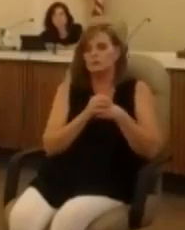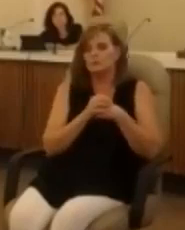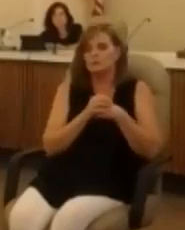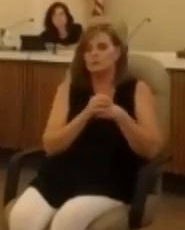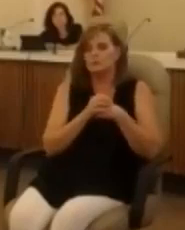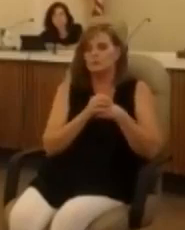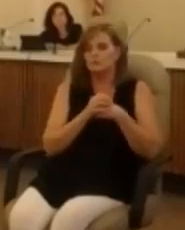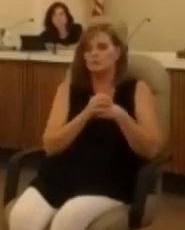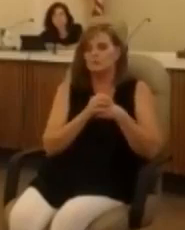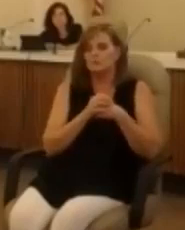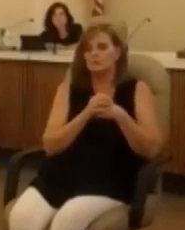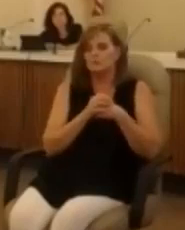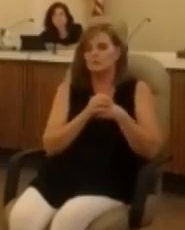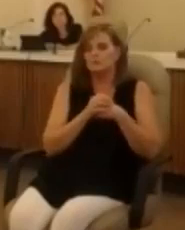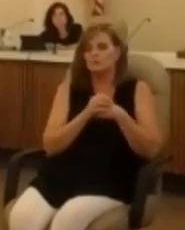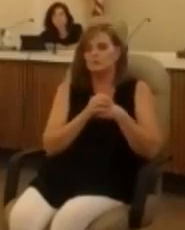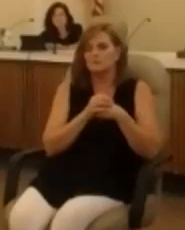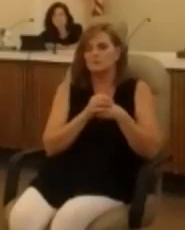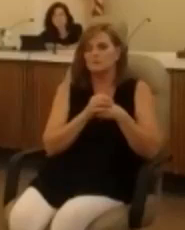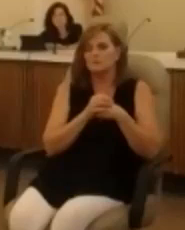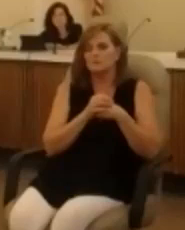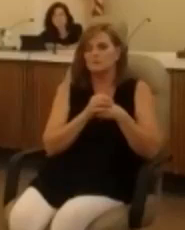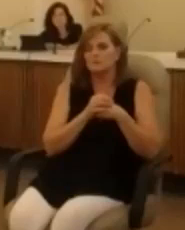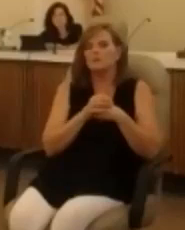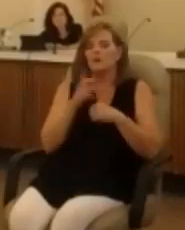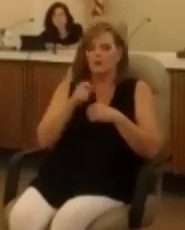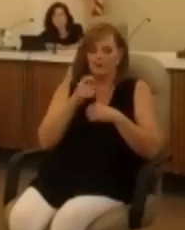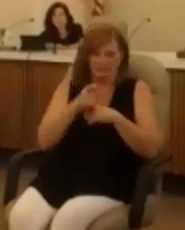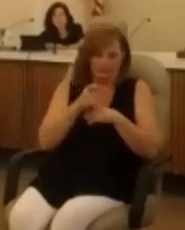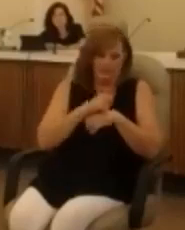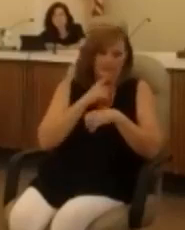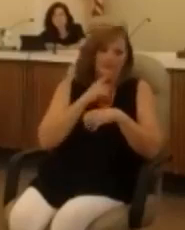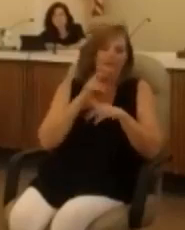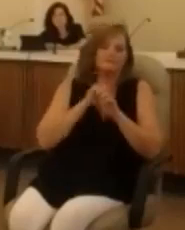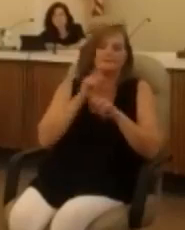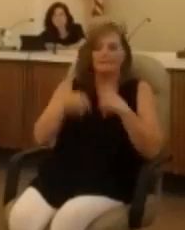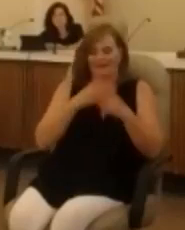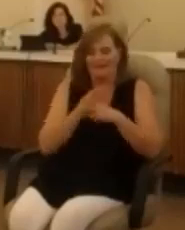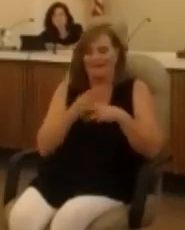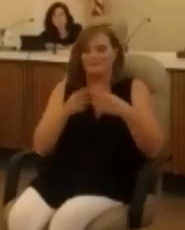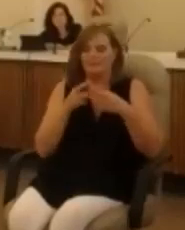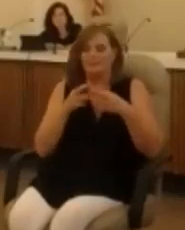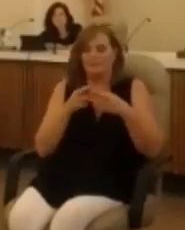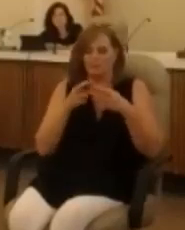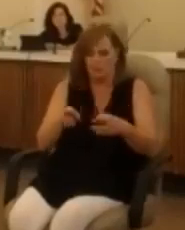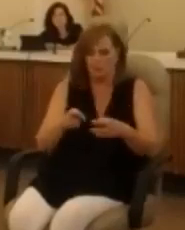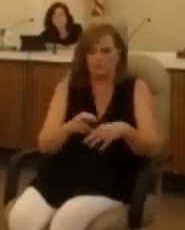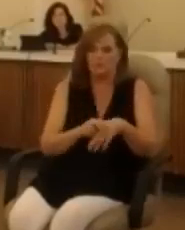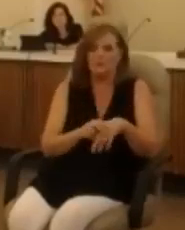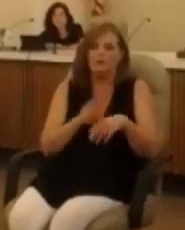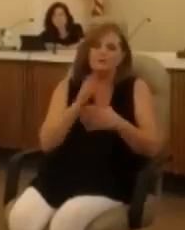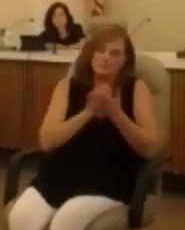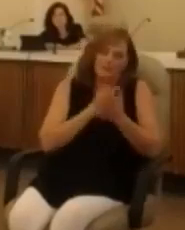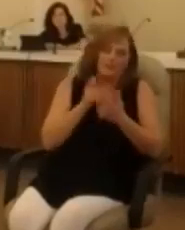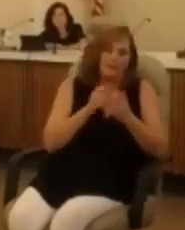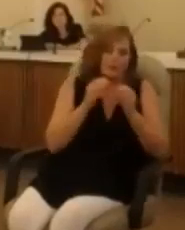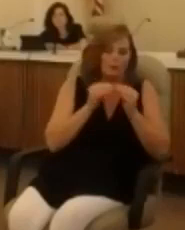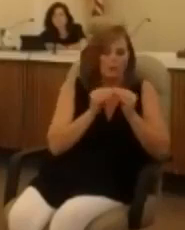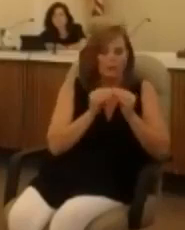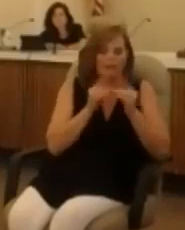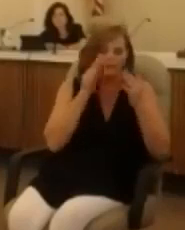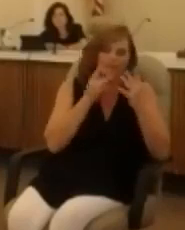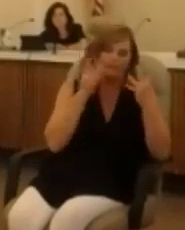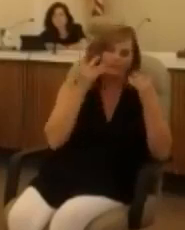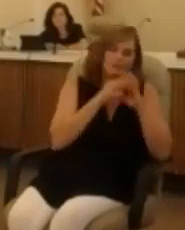streets, ones that are more pedestrian and bike friendly. And at the time when we are looking to